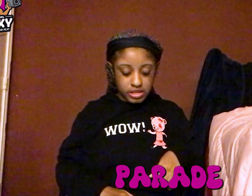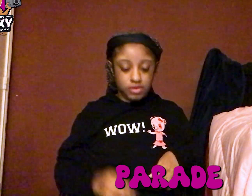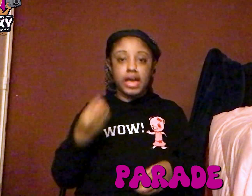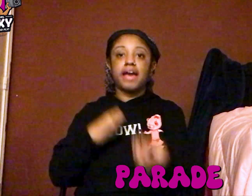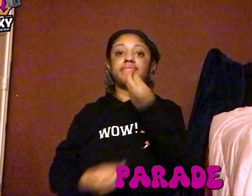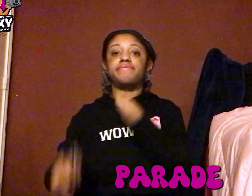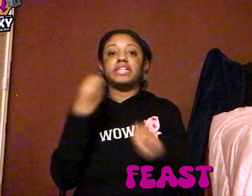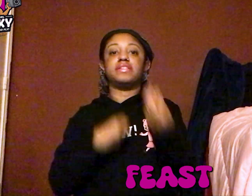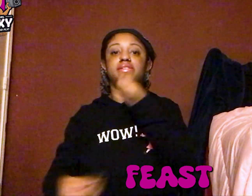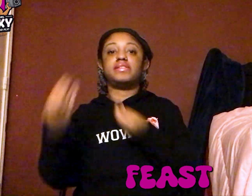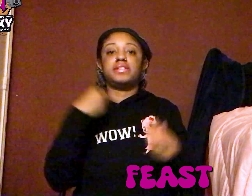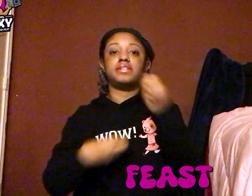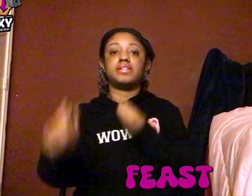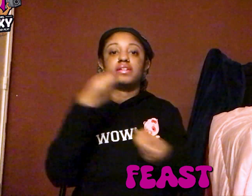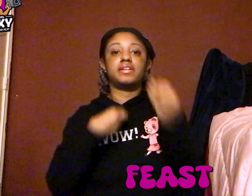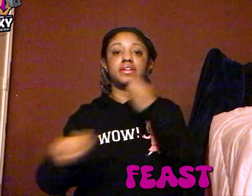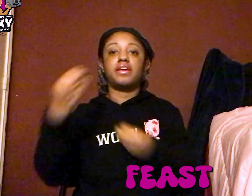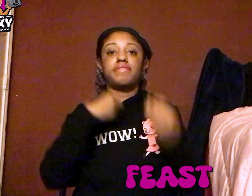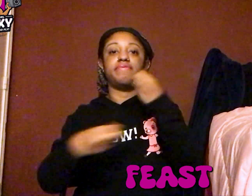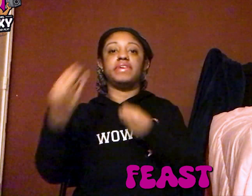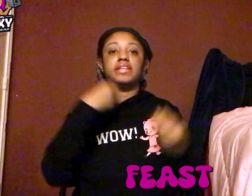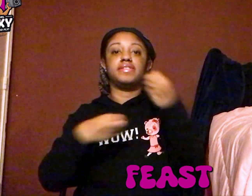you have feast. Feast.